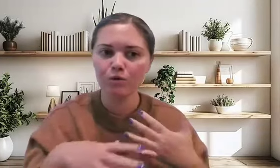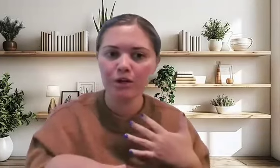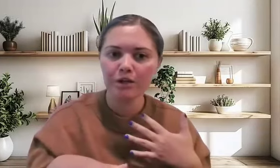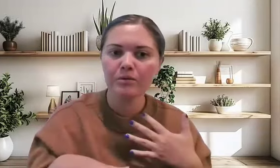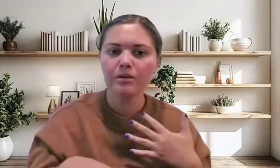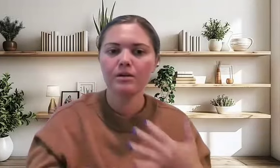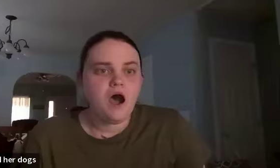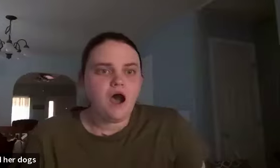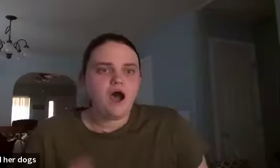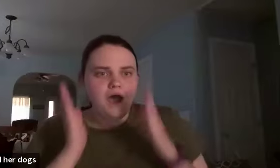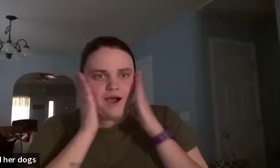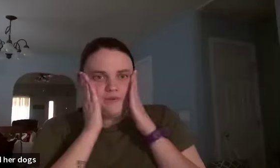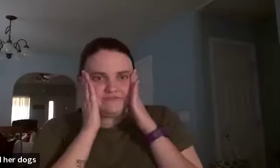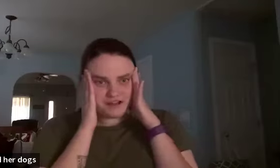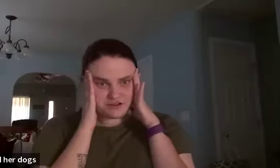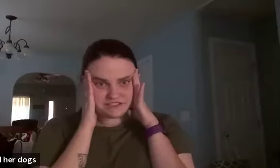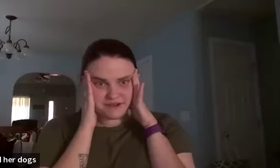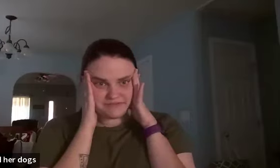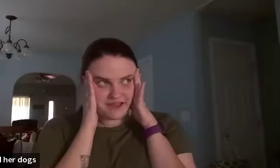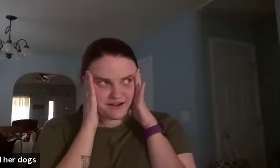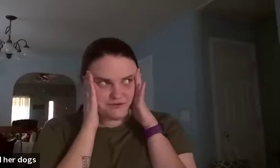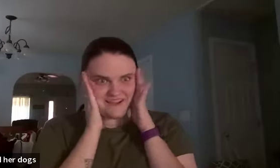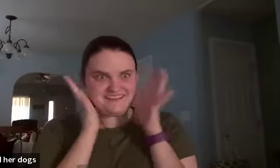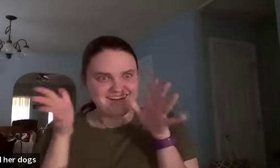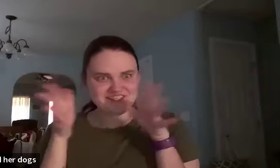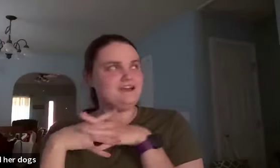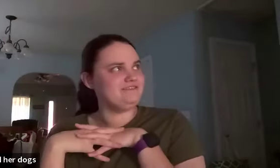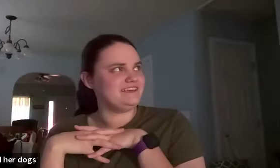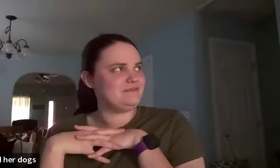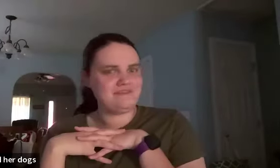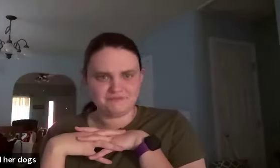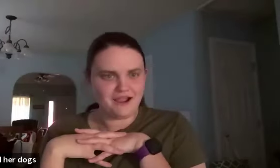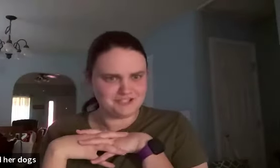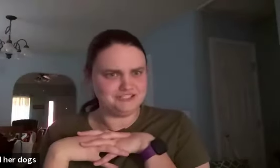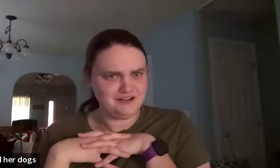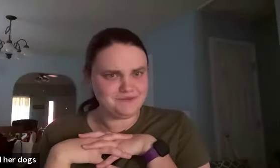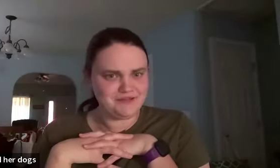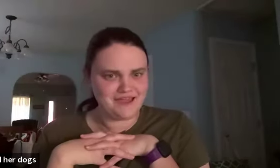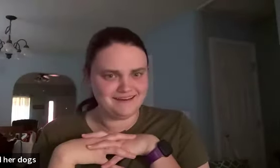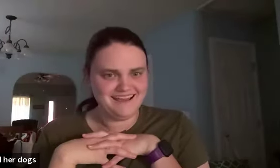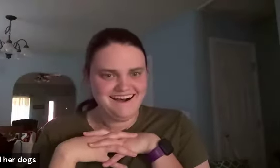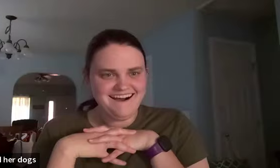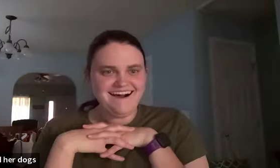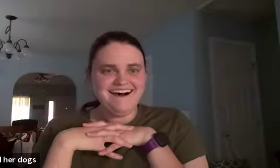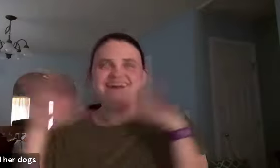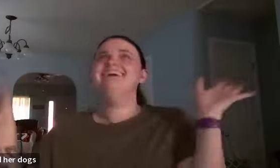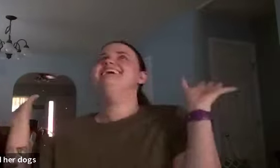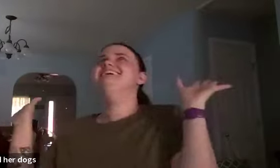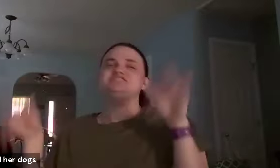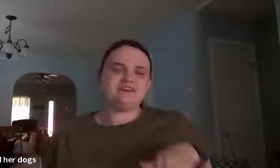are you? We've not talked about that. Oh my gosh, I don't think we've ever actually talked about that. Sorry,